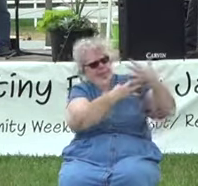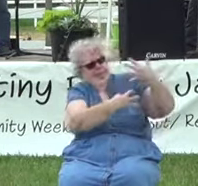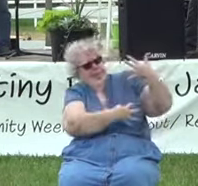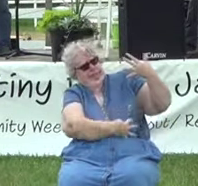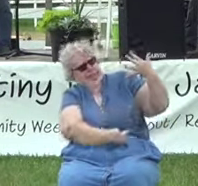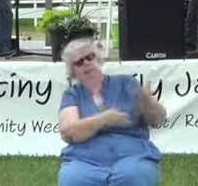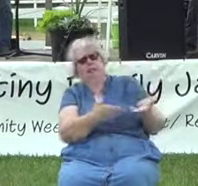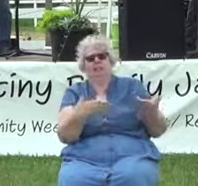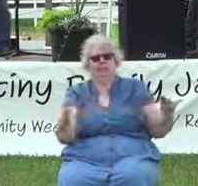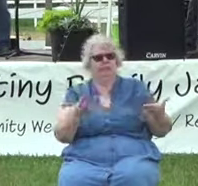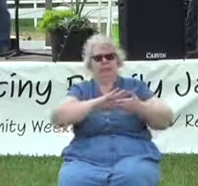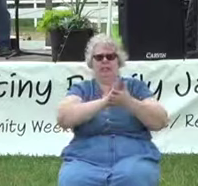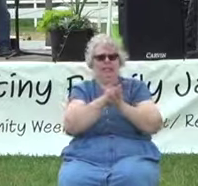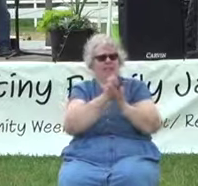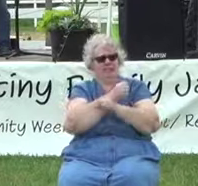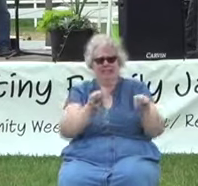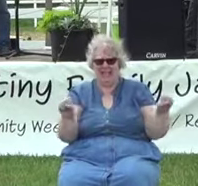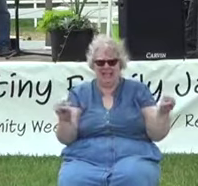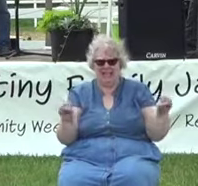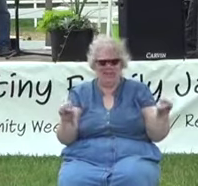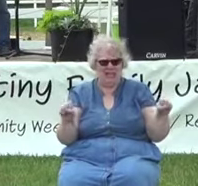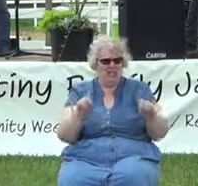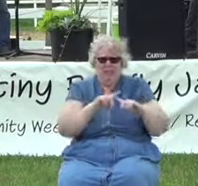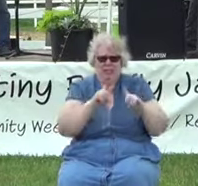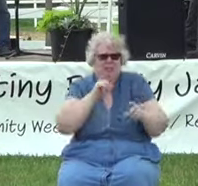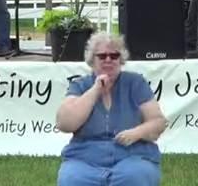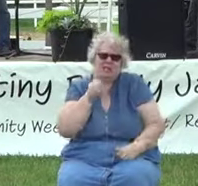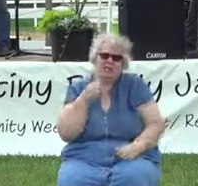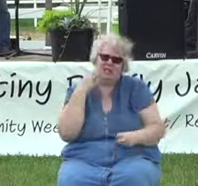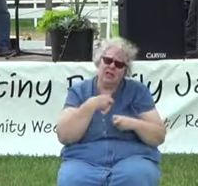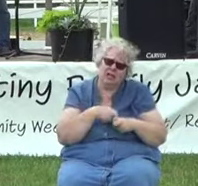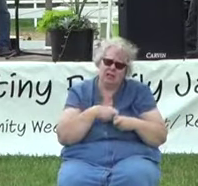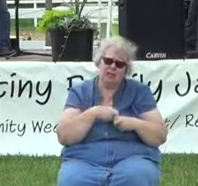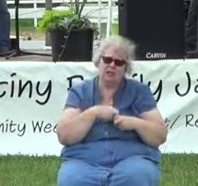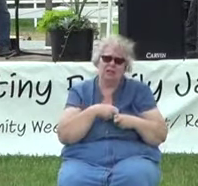And it isn't hard. Romans